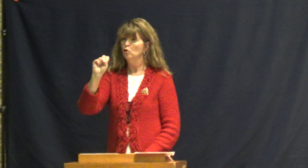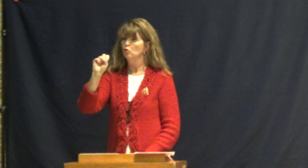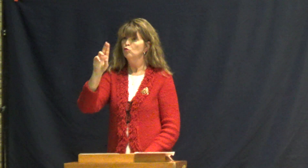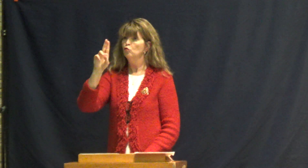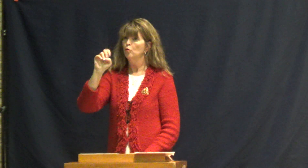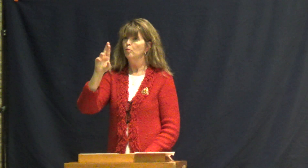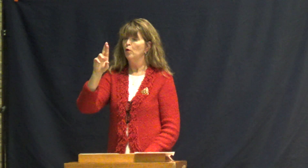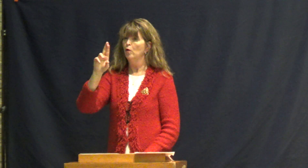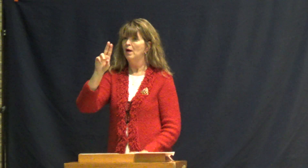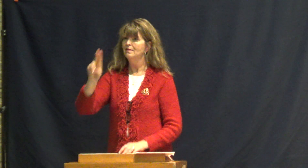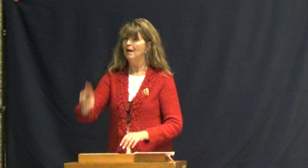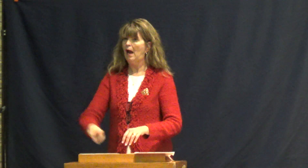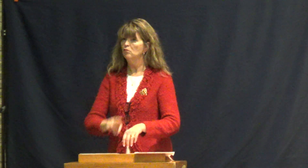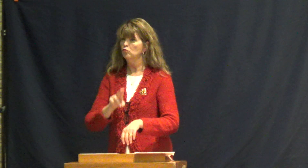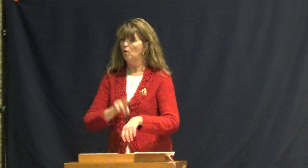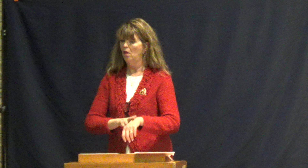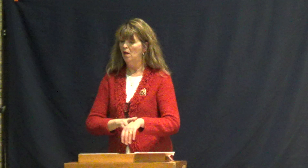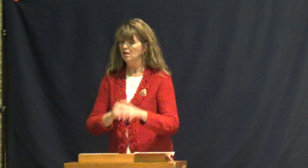God.